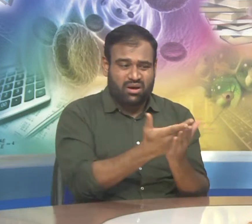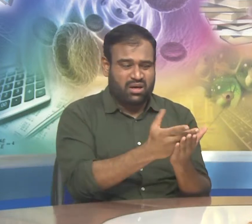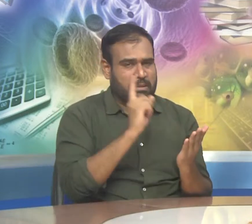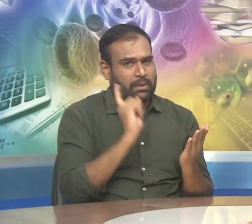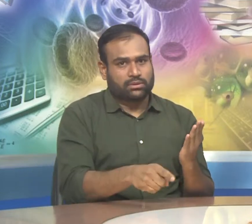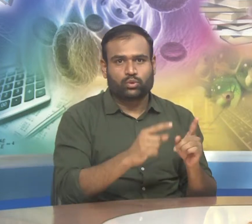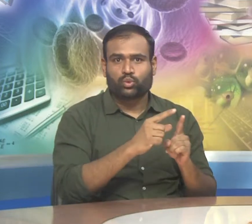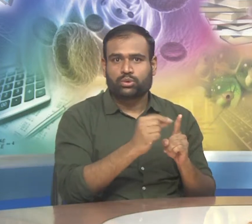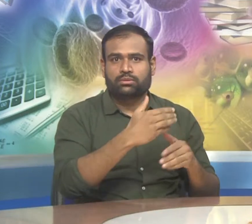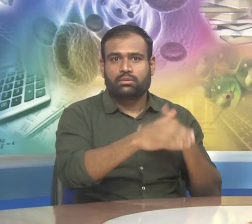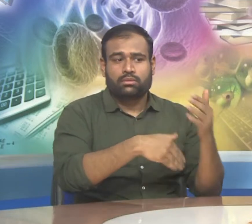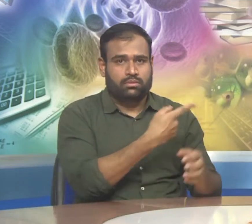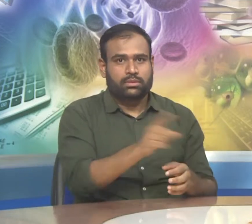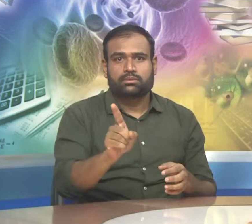or organizations.